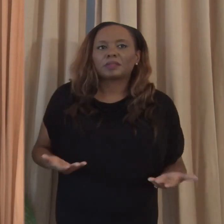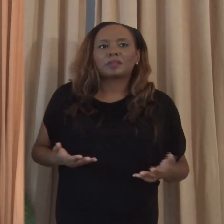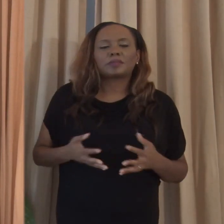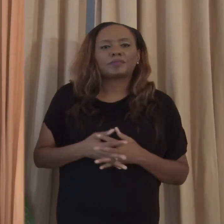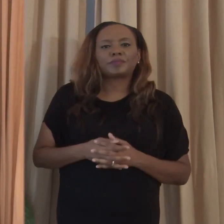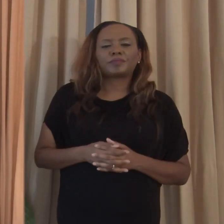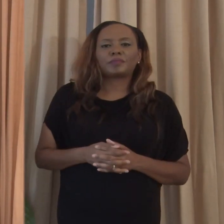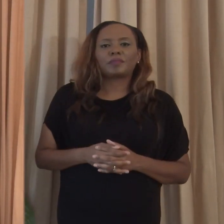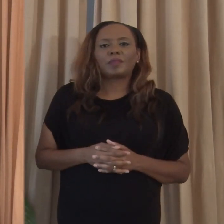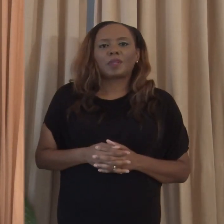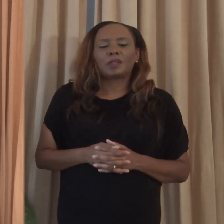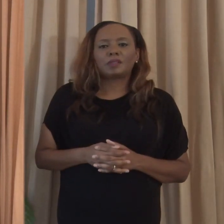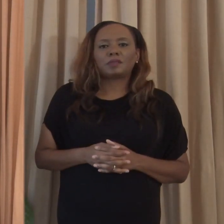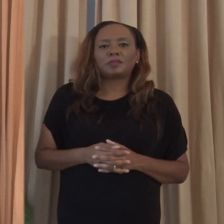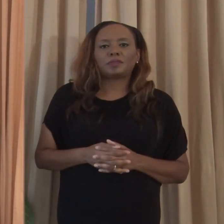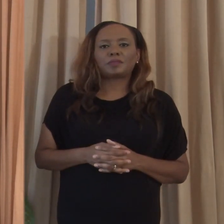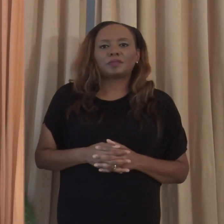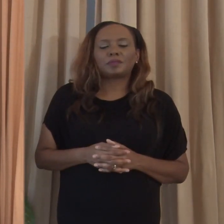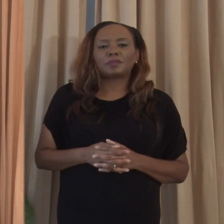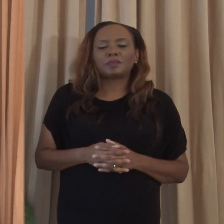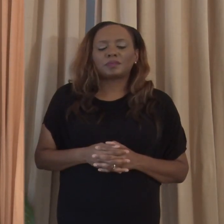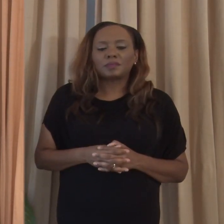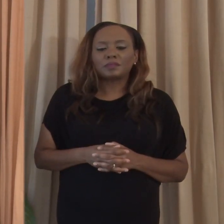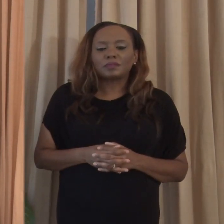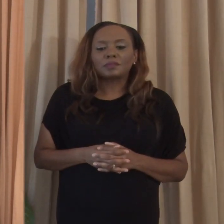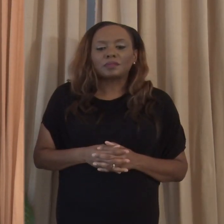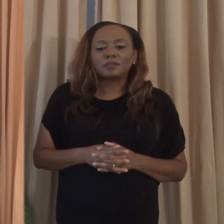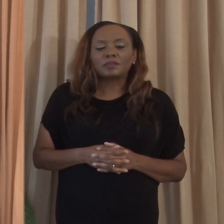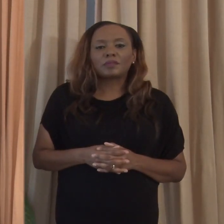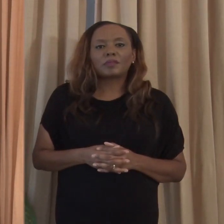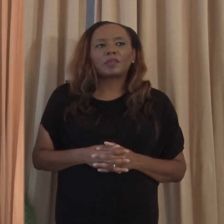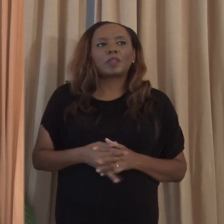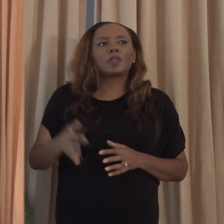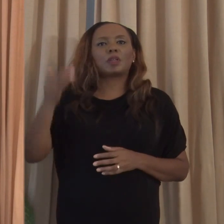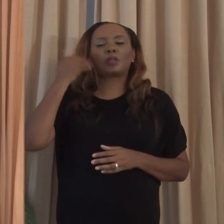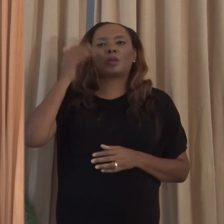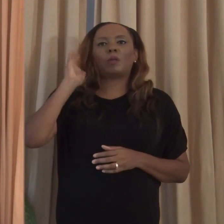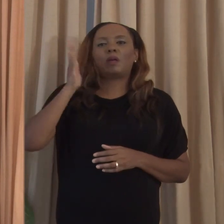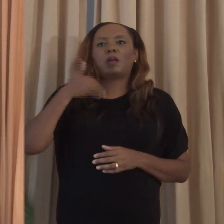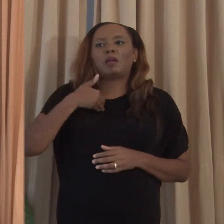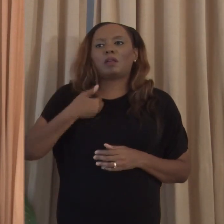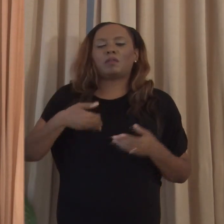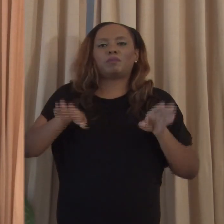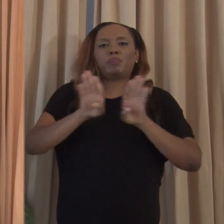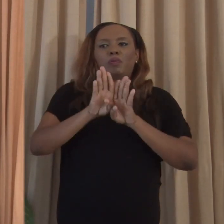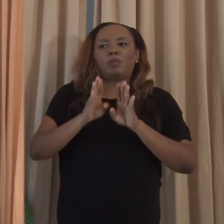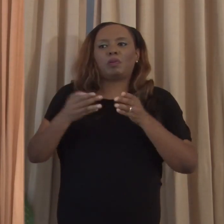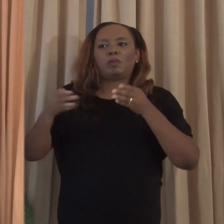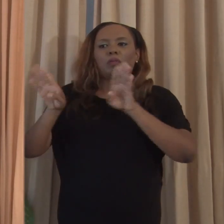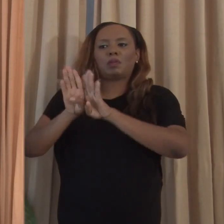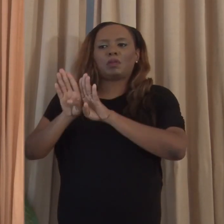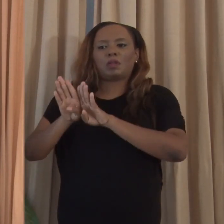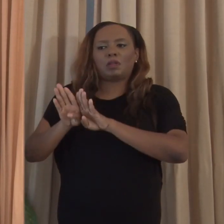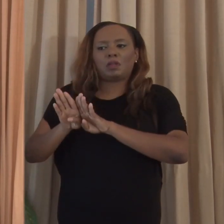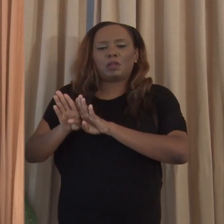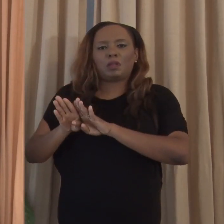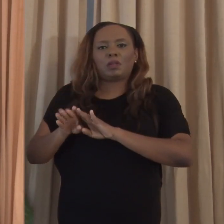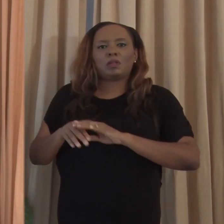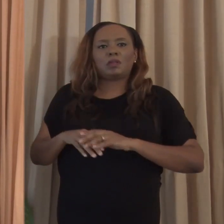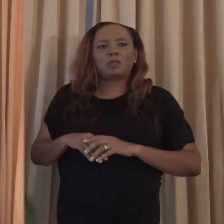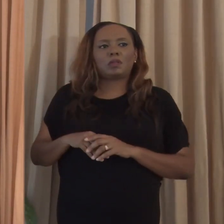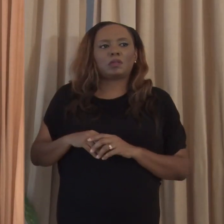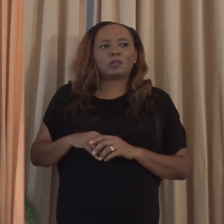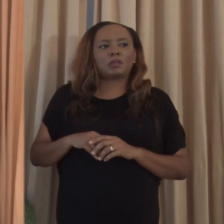As I indicated, there's going to obviously be a number of closures. I anticipate that it will be a